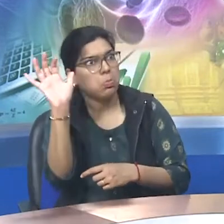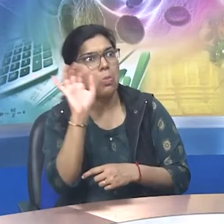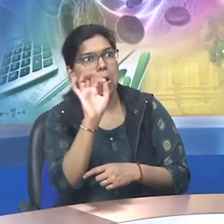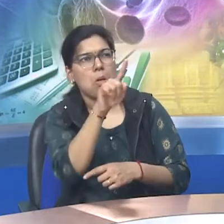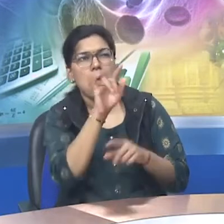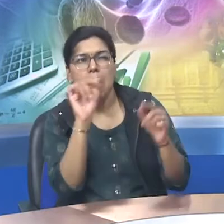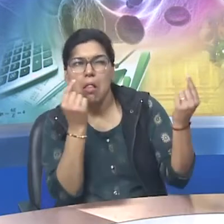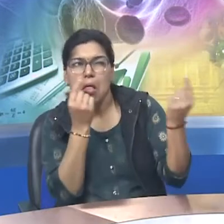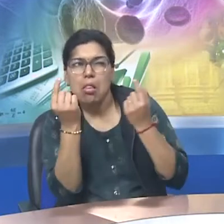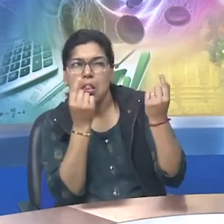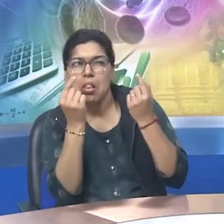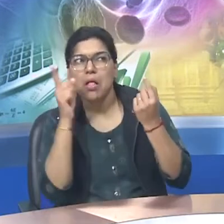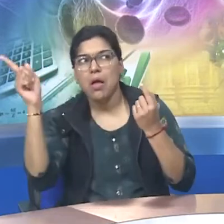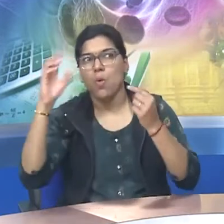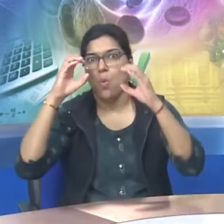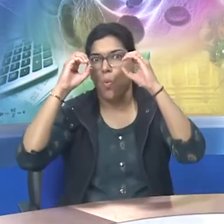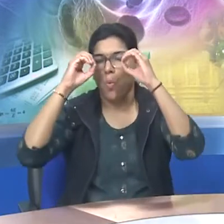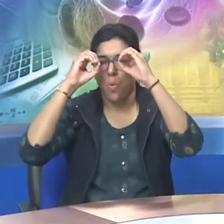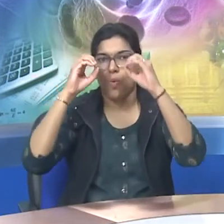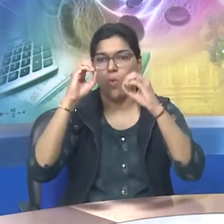So when we see people